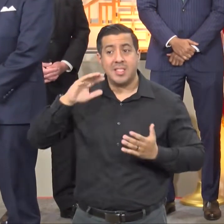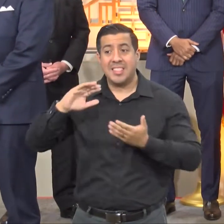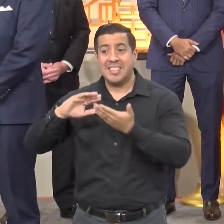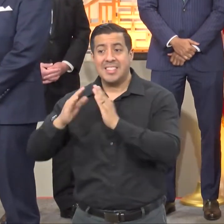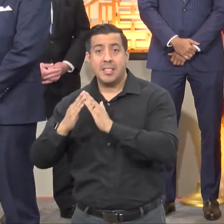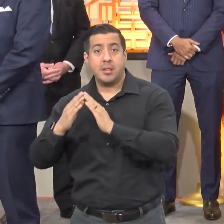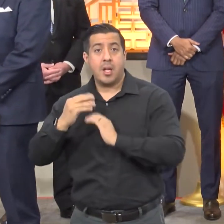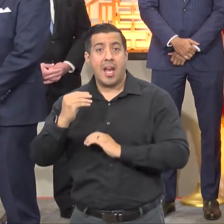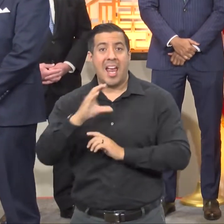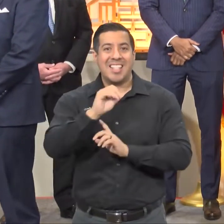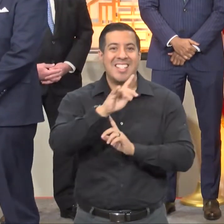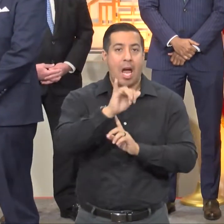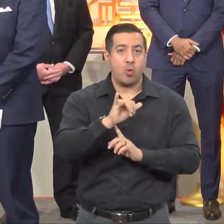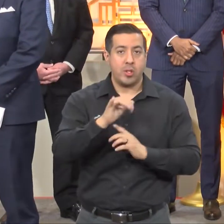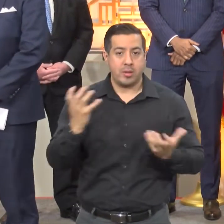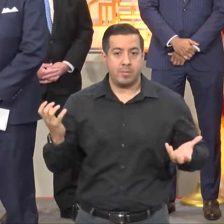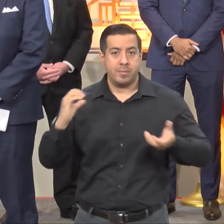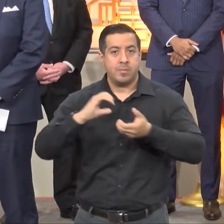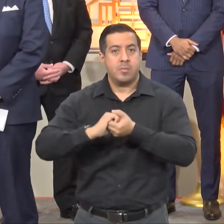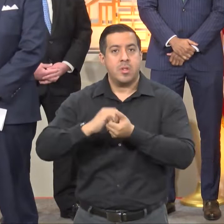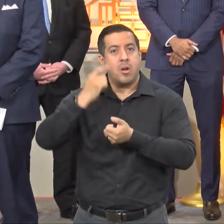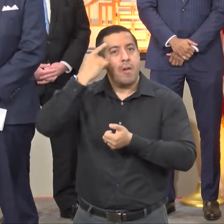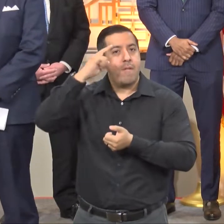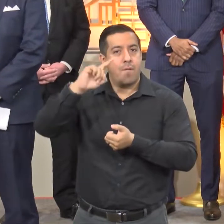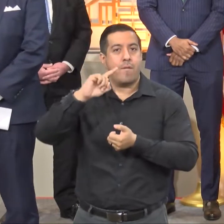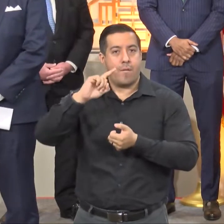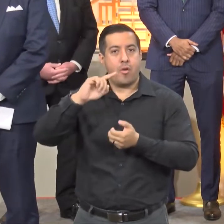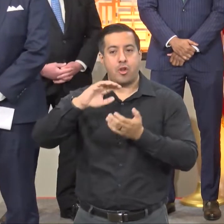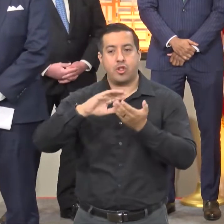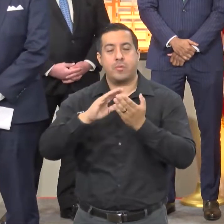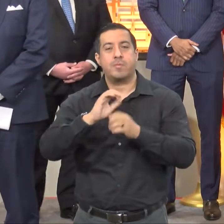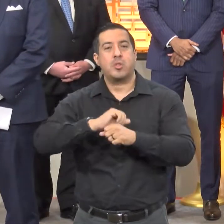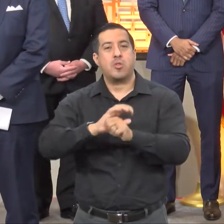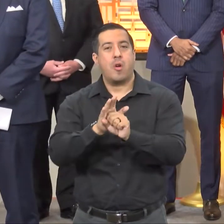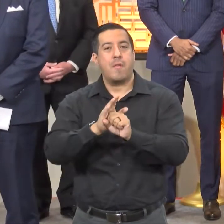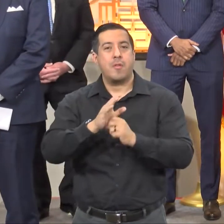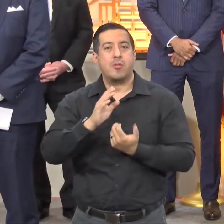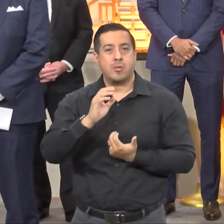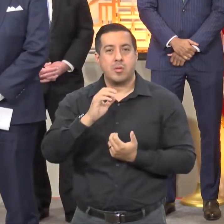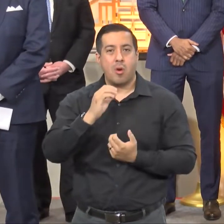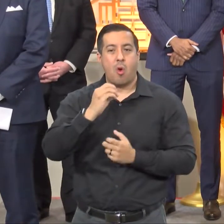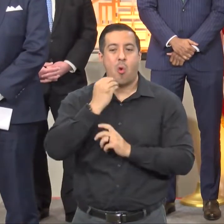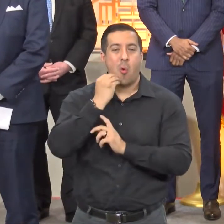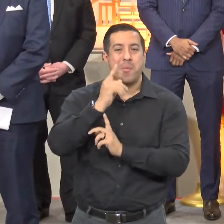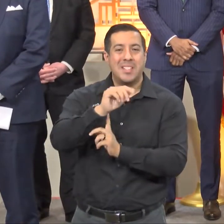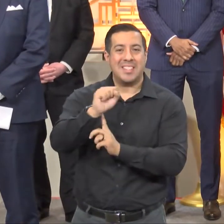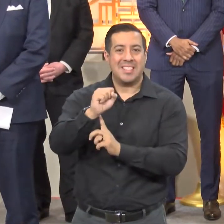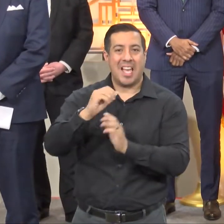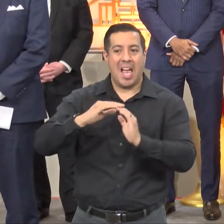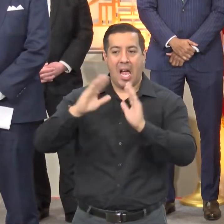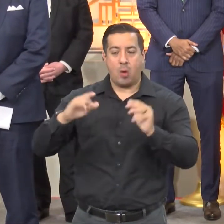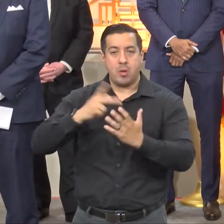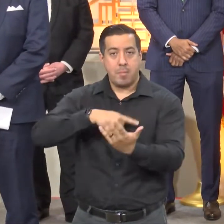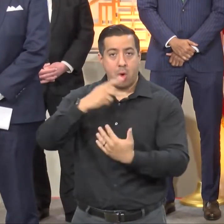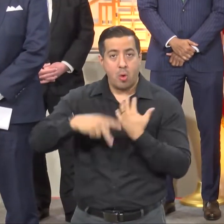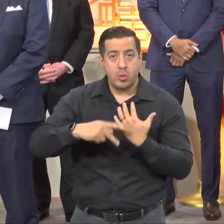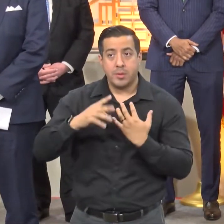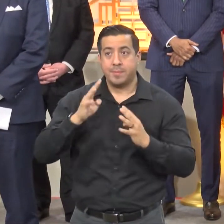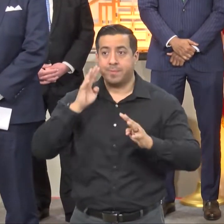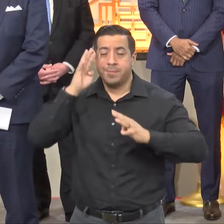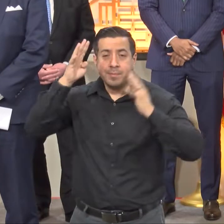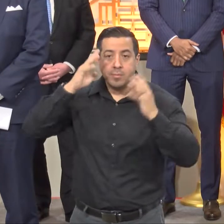stood together to announce the Community COVID Homeless Housing Program, an innovative,